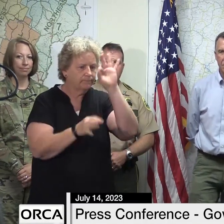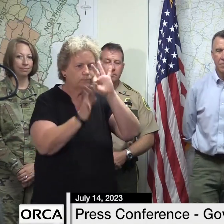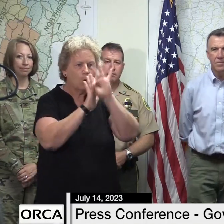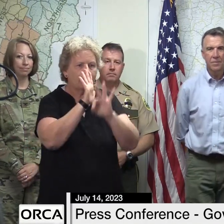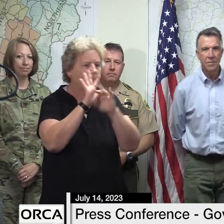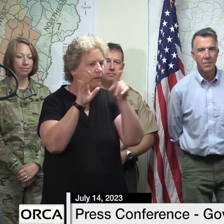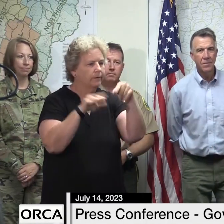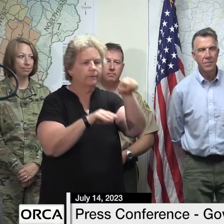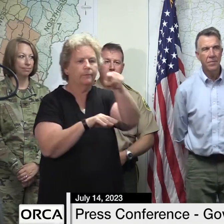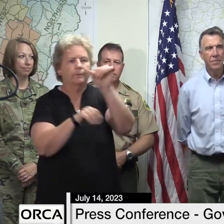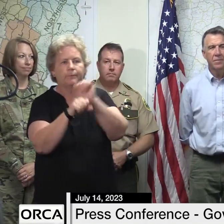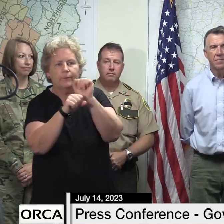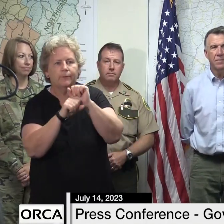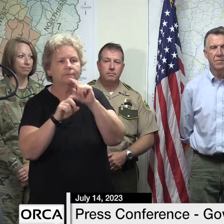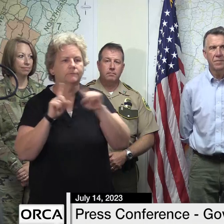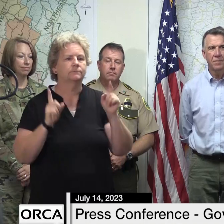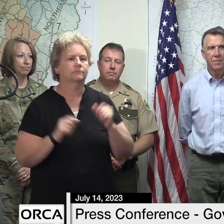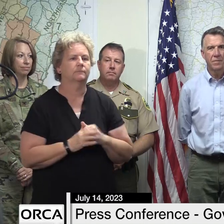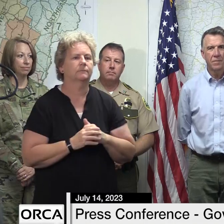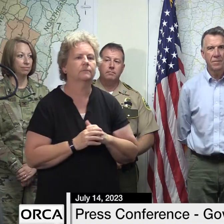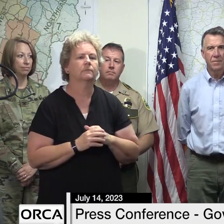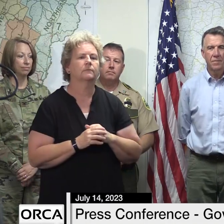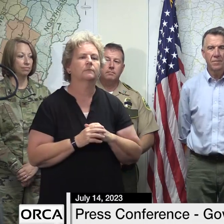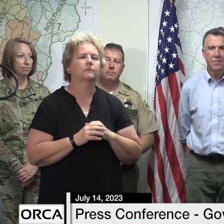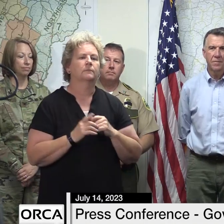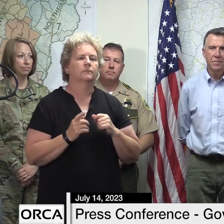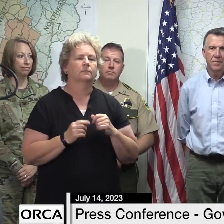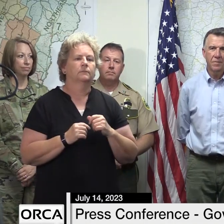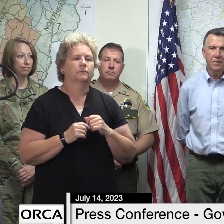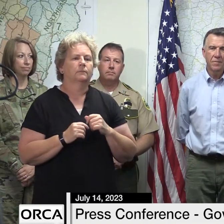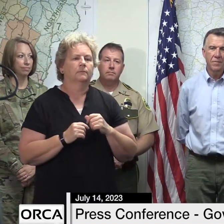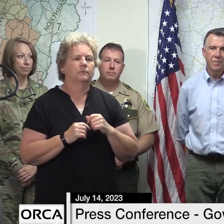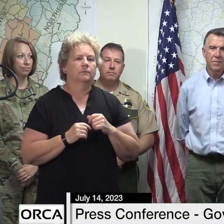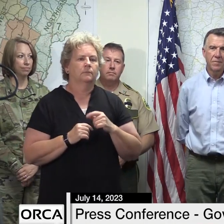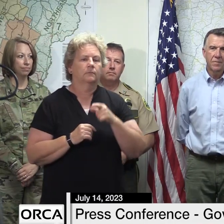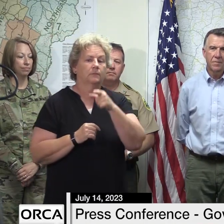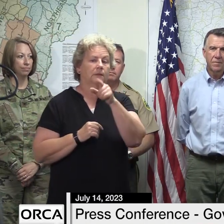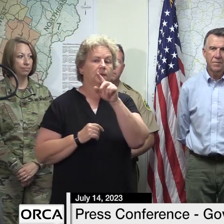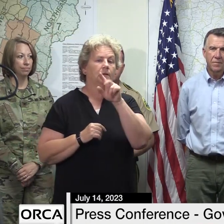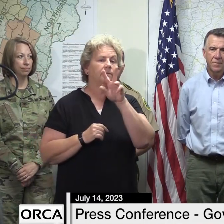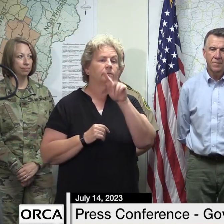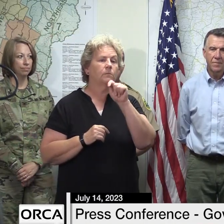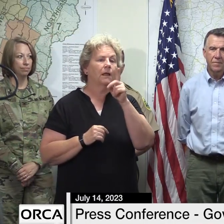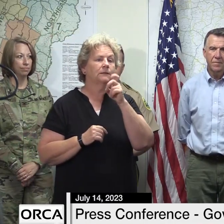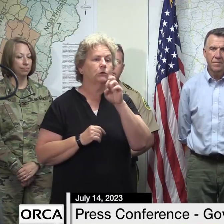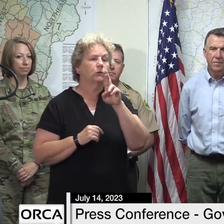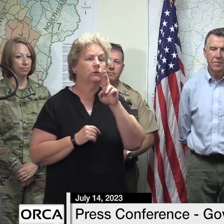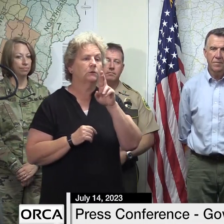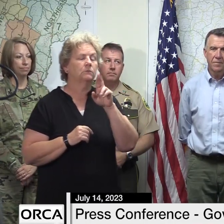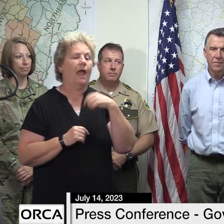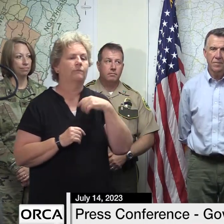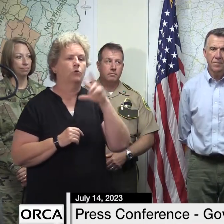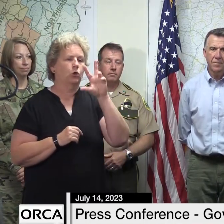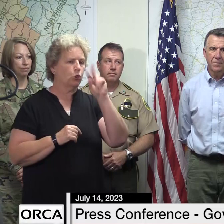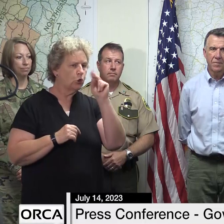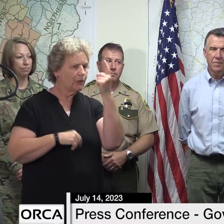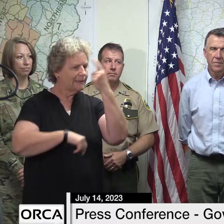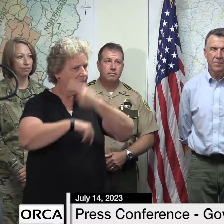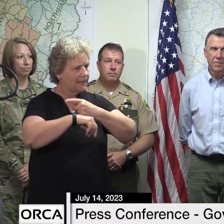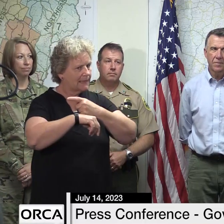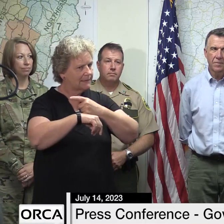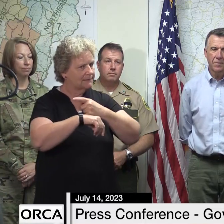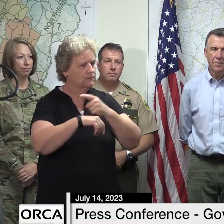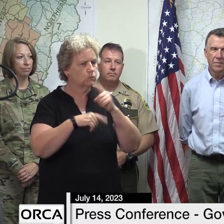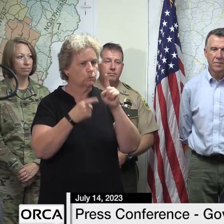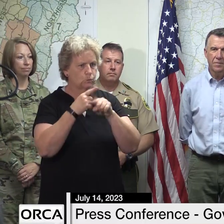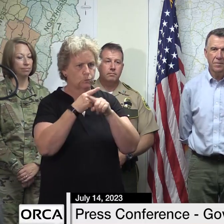Is there a deadline to apply? Is there a certain window you have to apply by? Yes, right now there's going to be a 30-day deadline. That clock will start